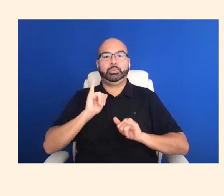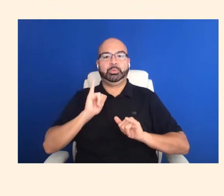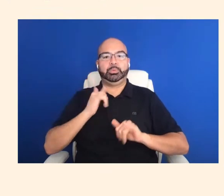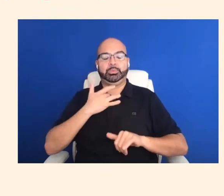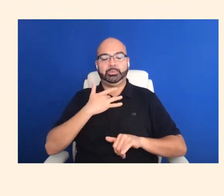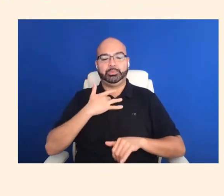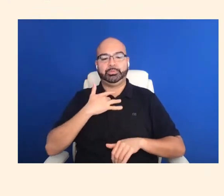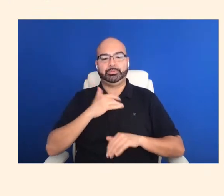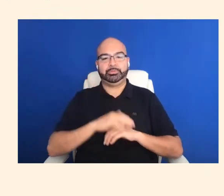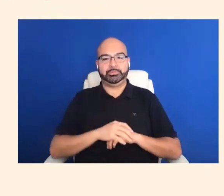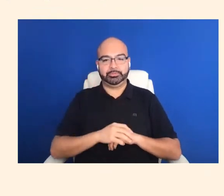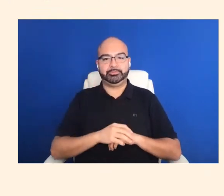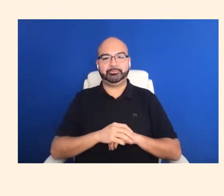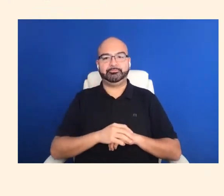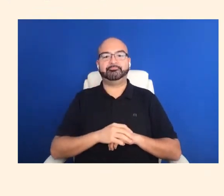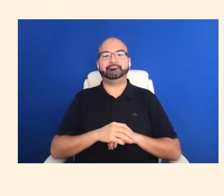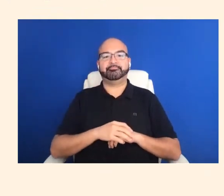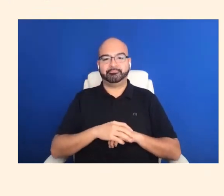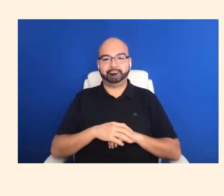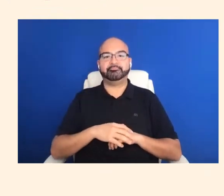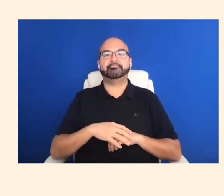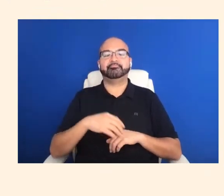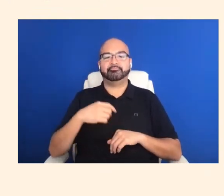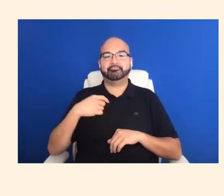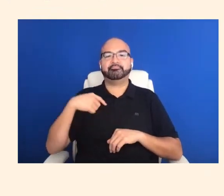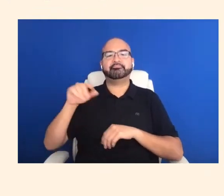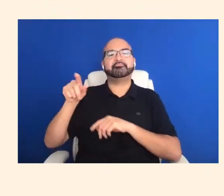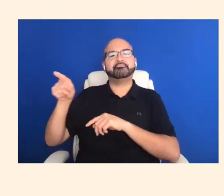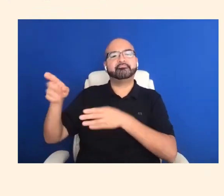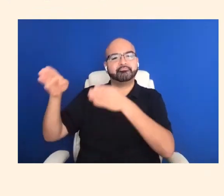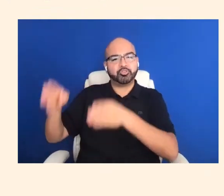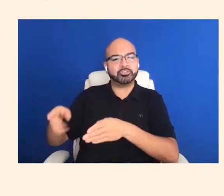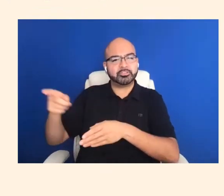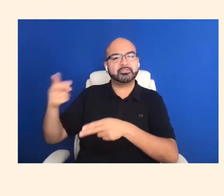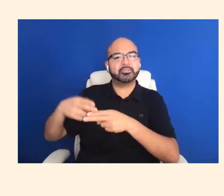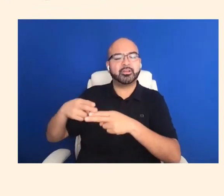Aya is a very dear friend of mine. I've known Aya for years.